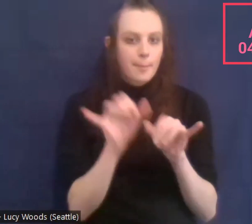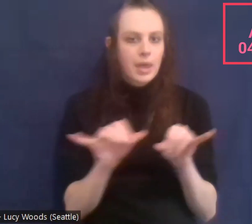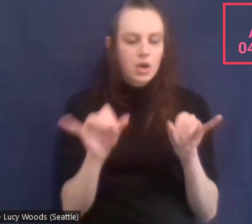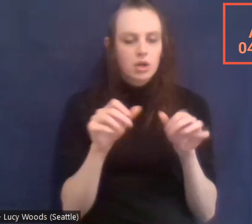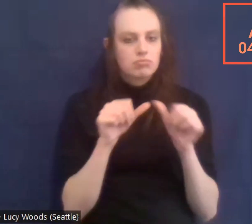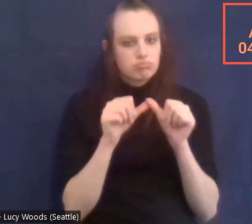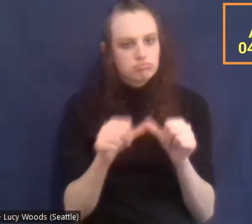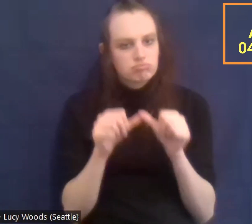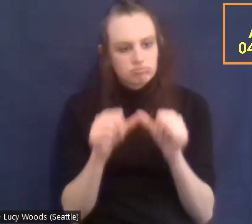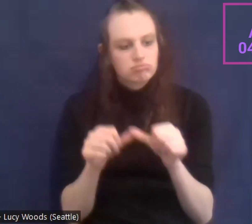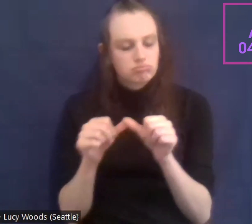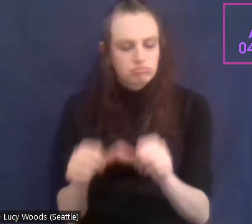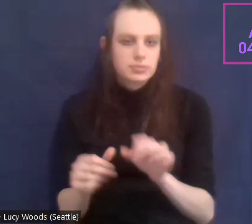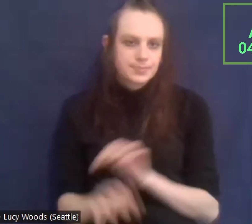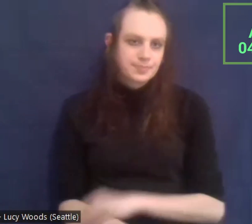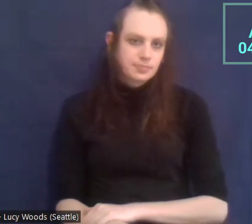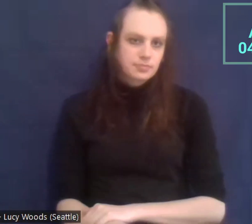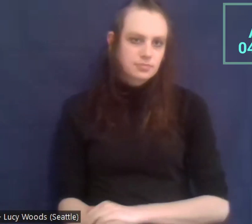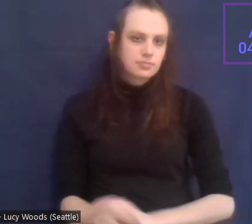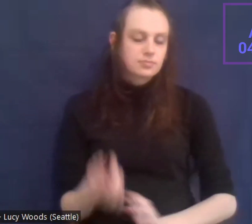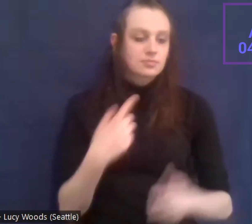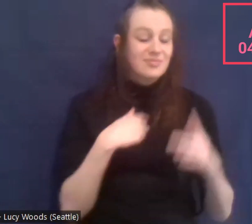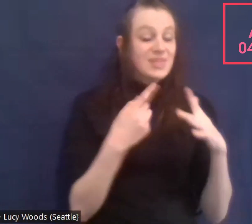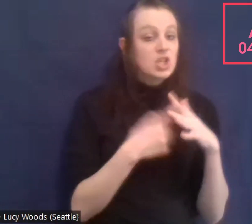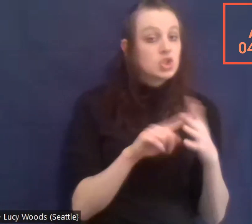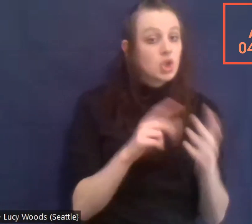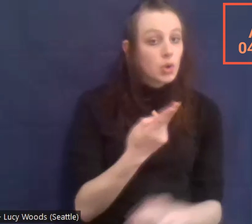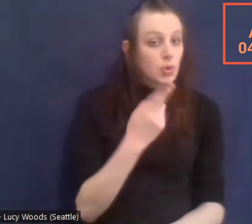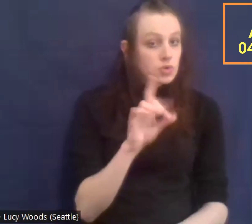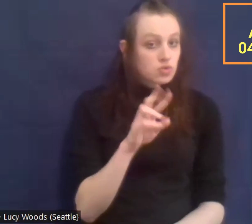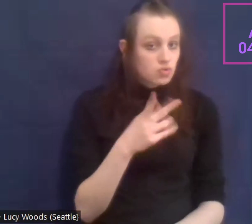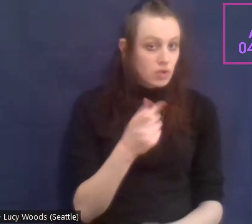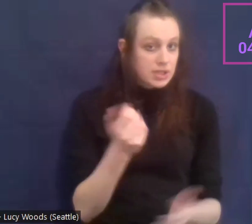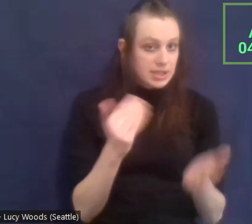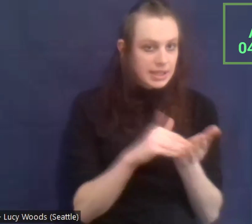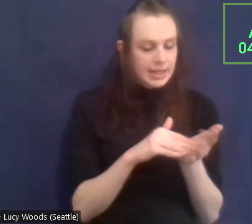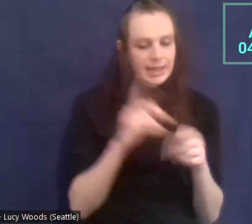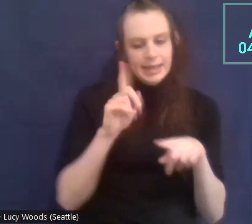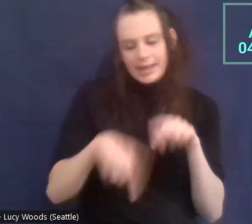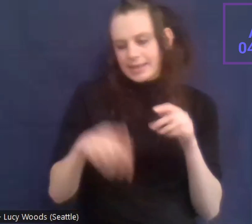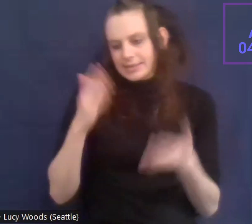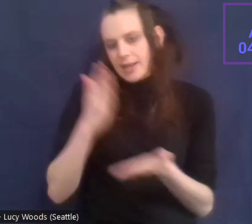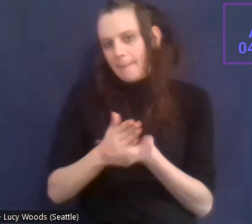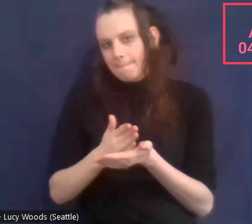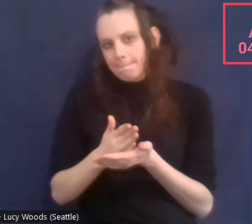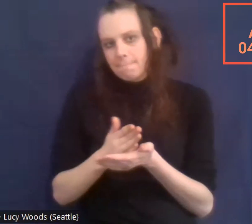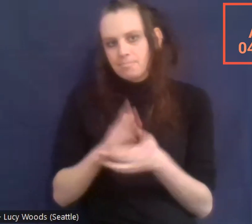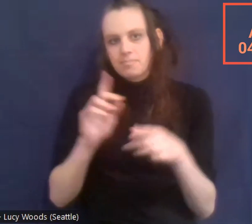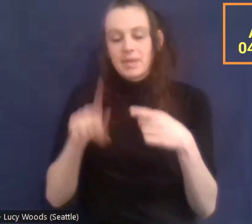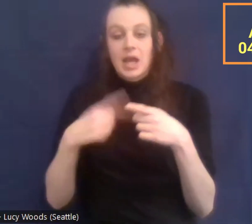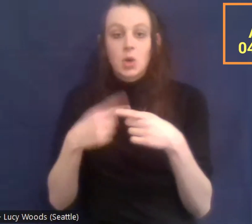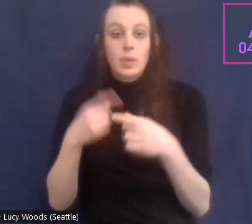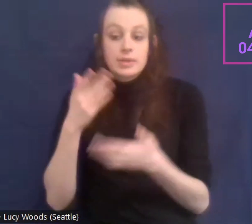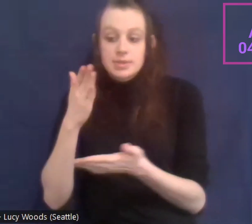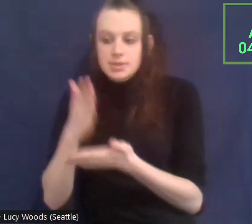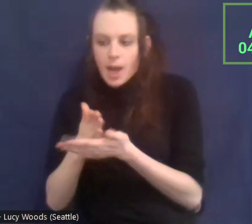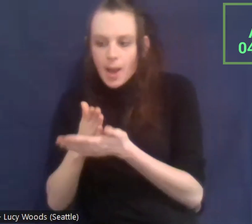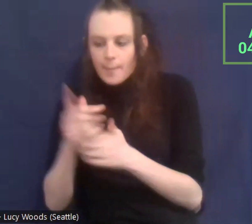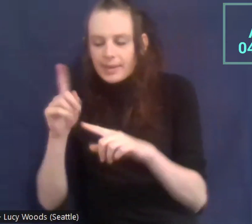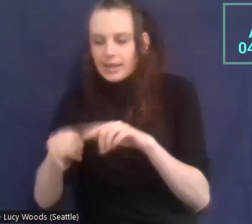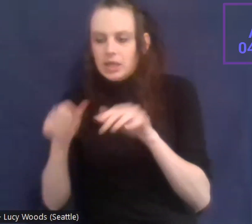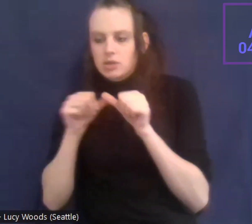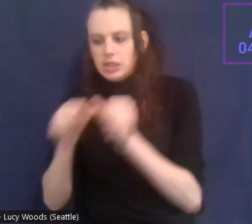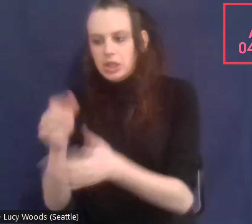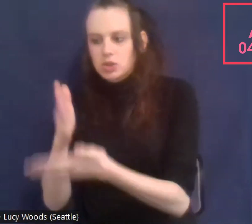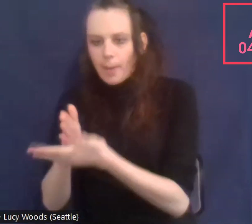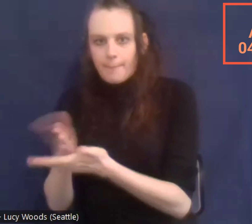right? Where once I start using, I can't stop using. And once I stop using, I can't stay stopped. It's the weirdest thing in the